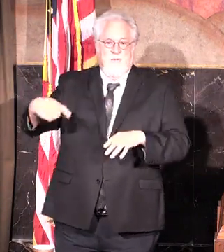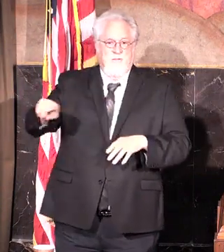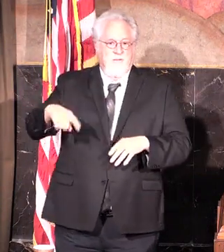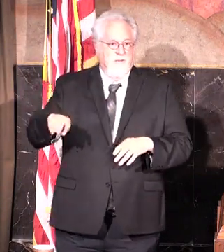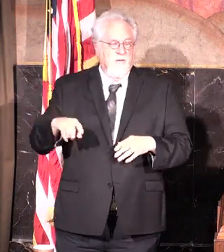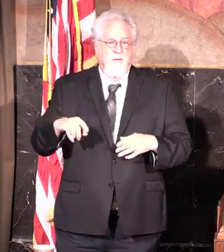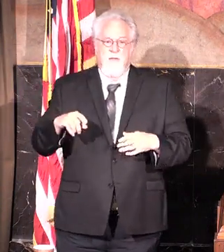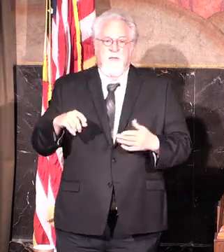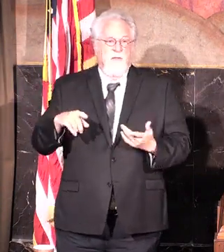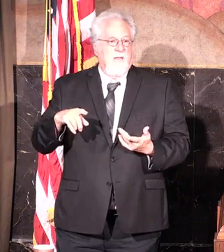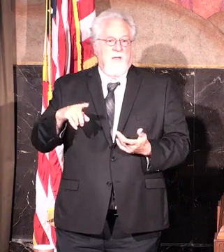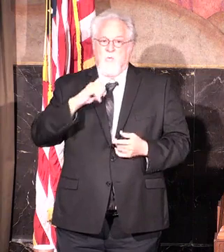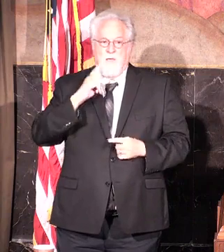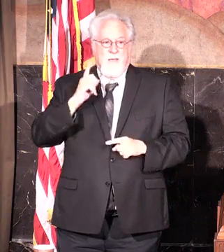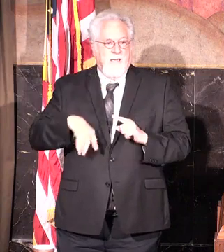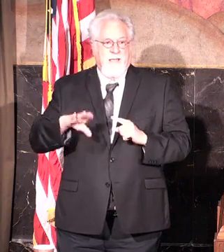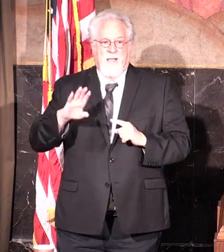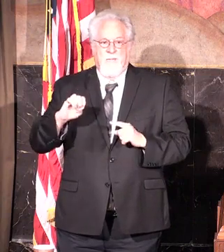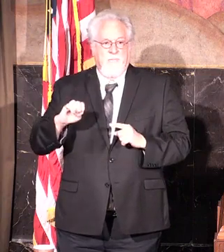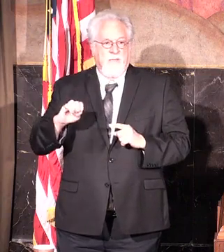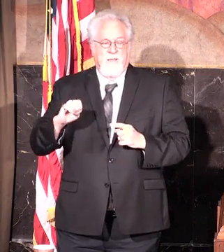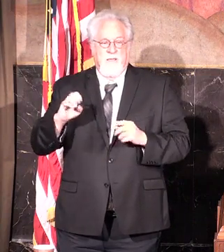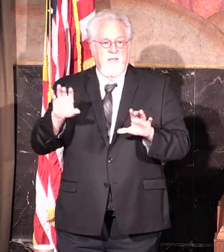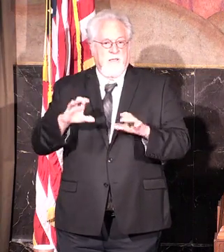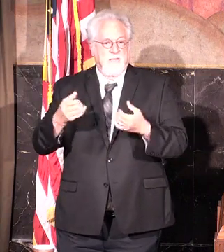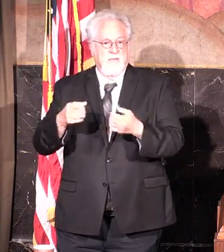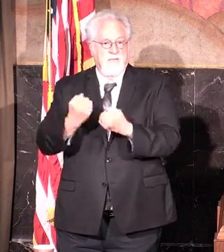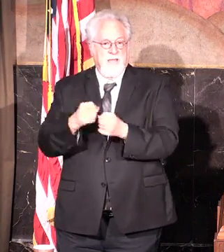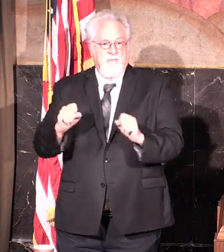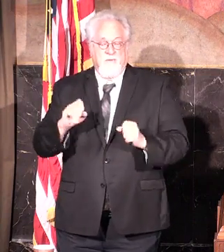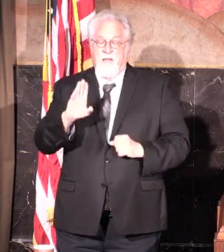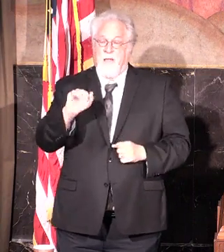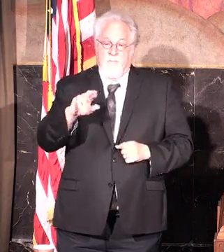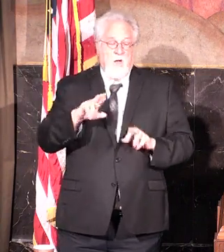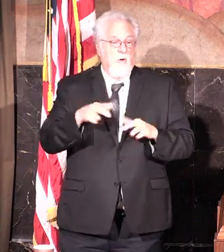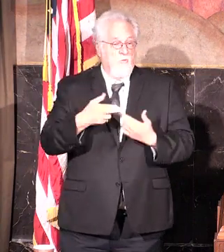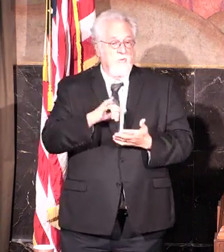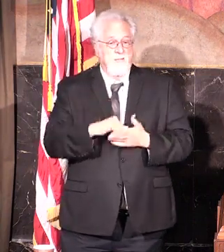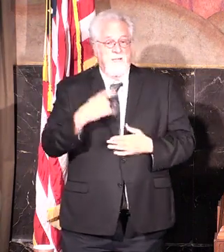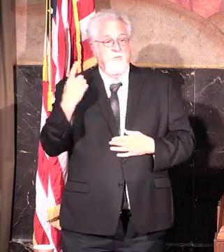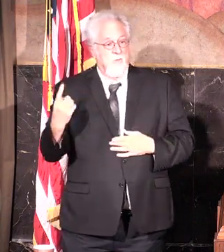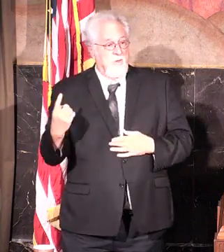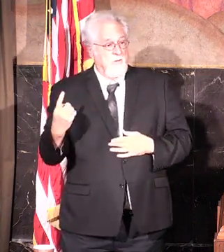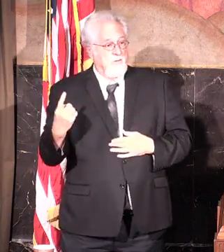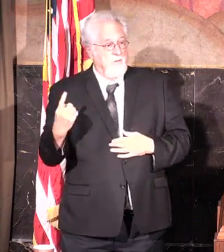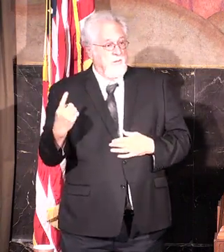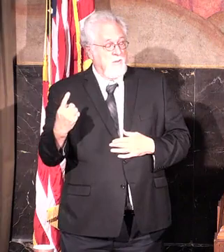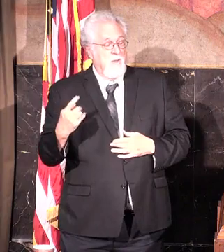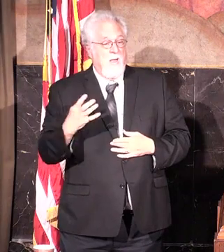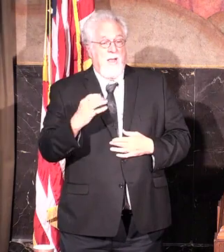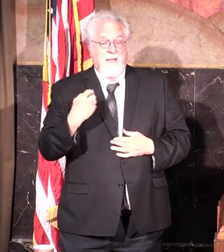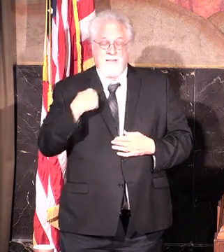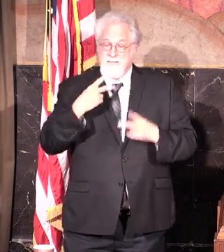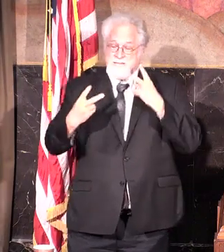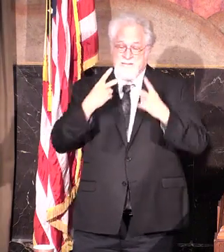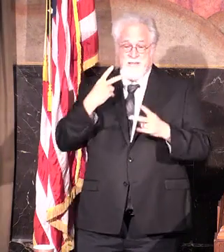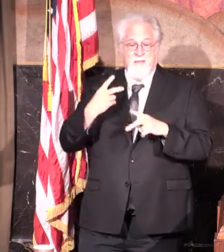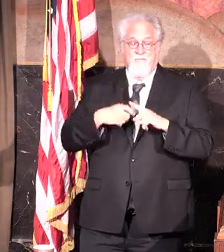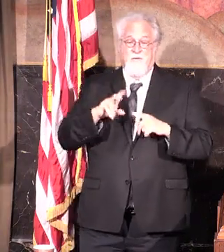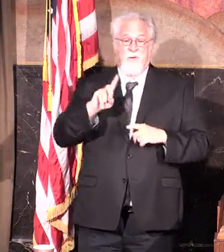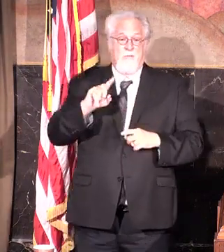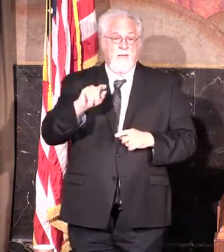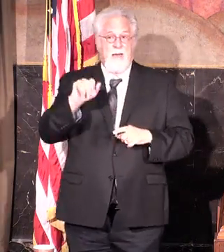coronavirus that they really cannot be done safely. And bar rooms are one of those, unfortunately. And we've seen this from data from